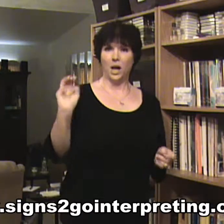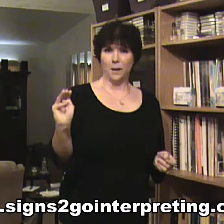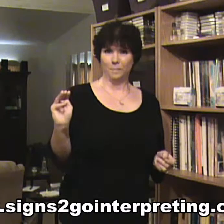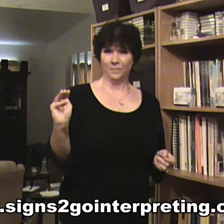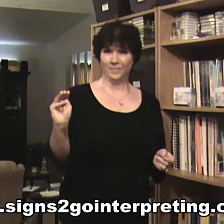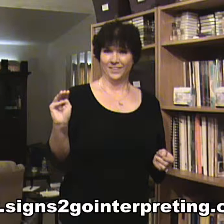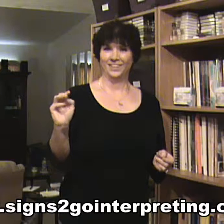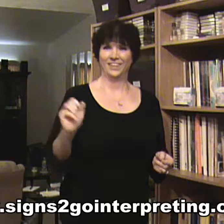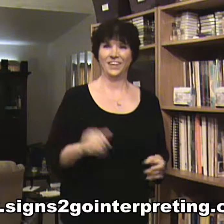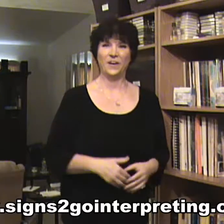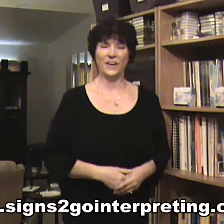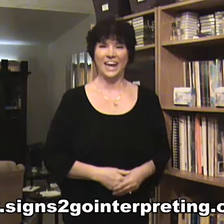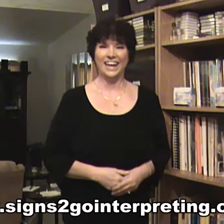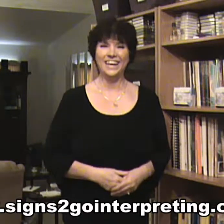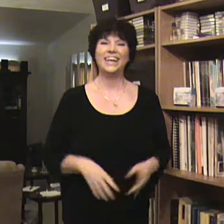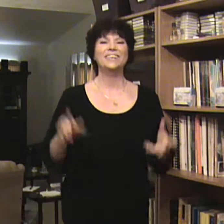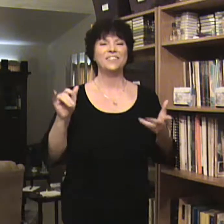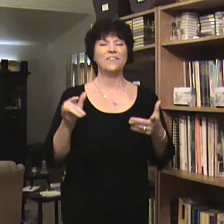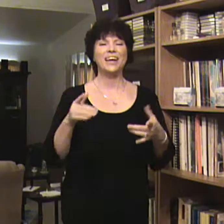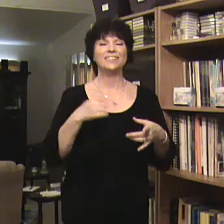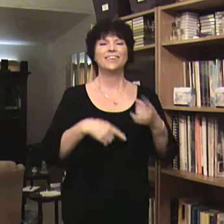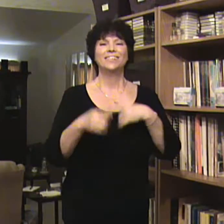signs2go@interpreting.com. Okay, so that's